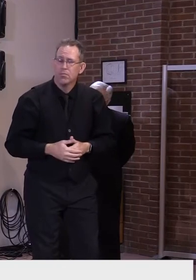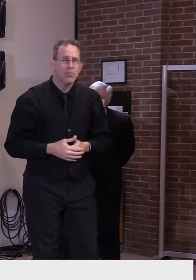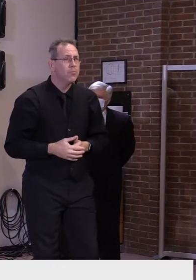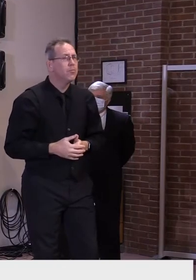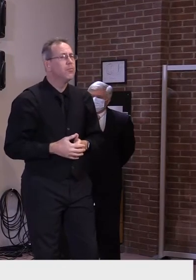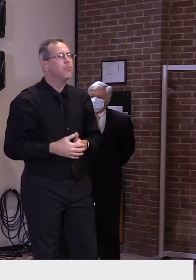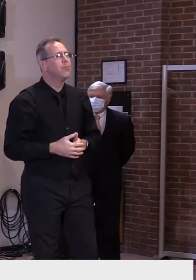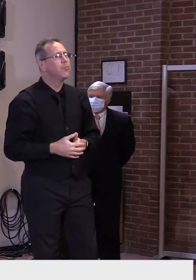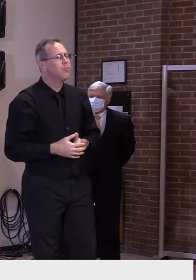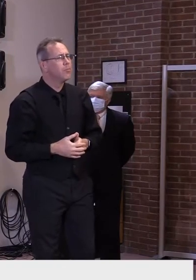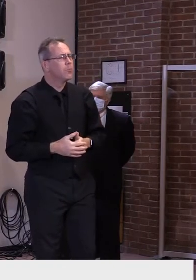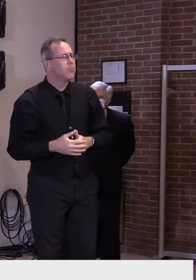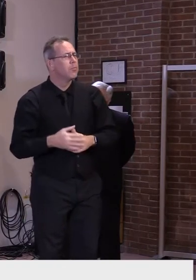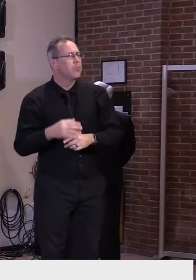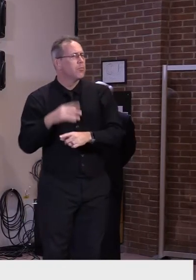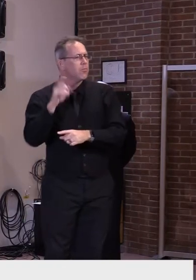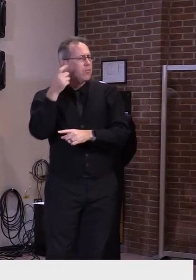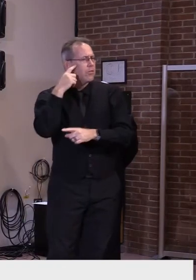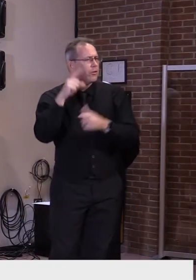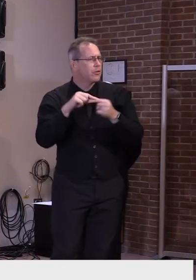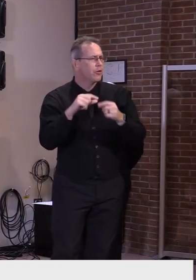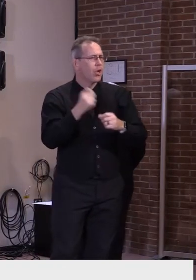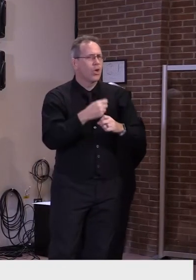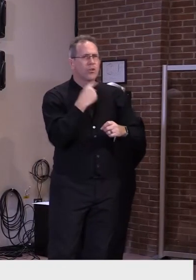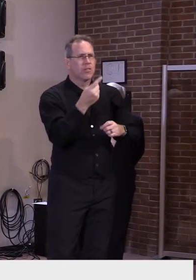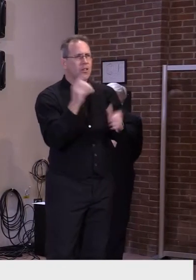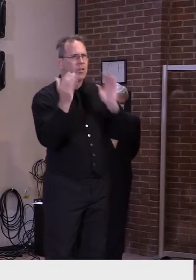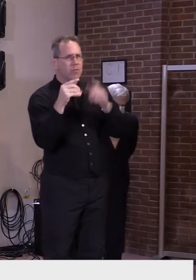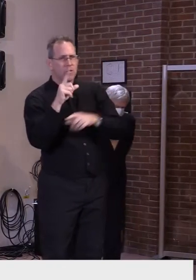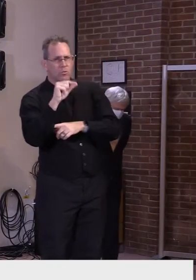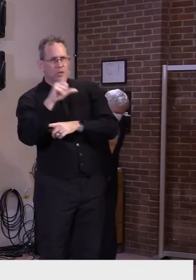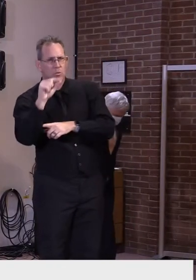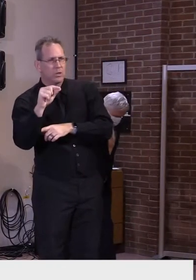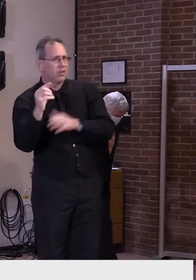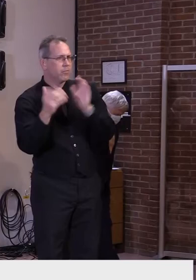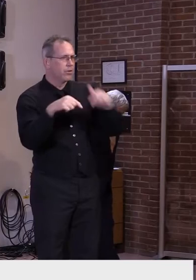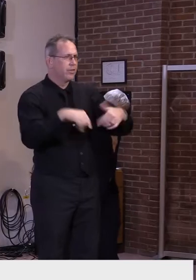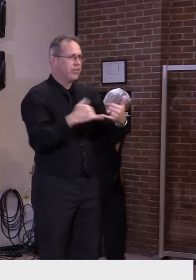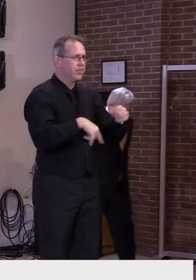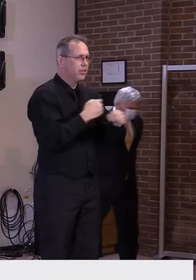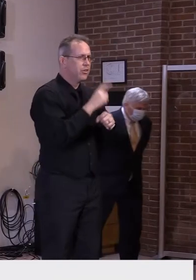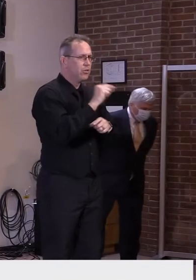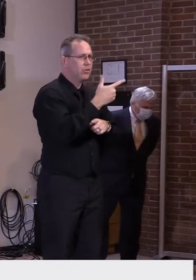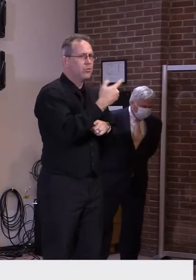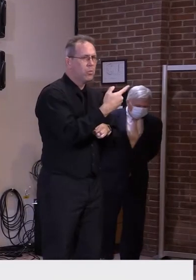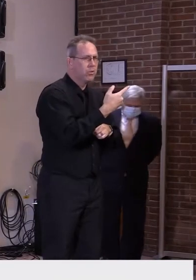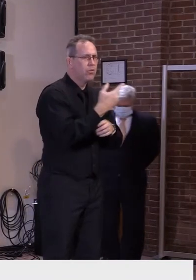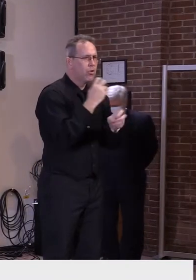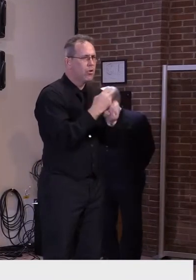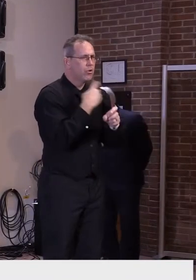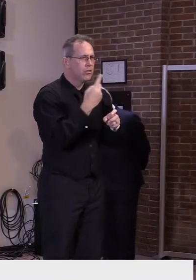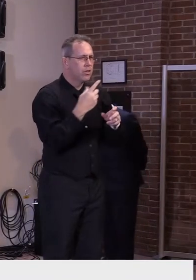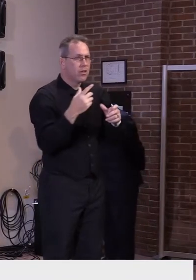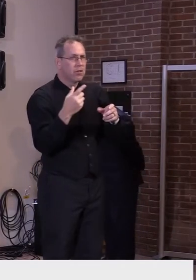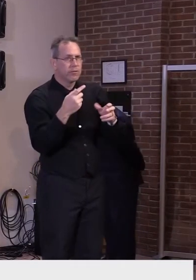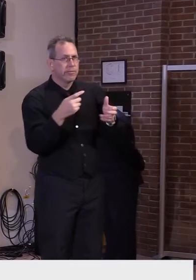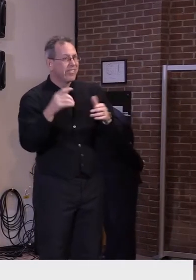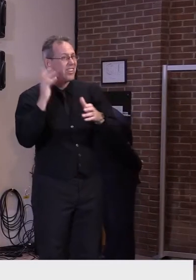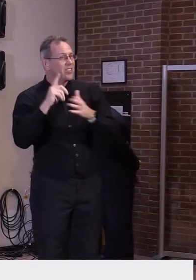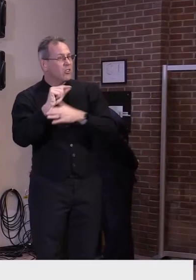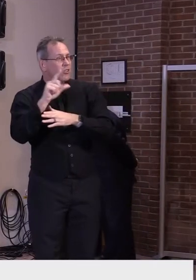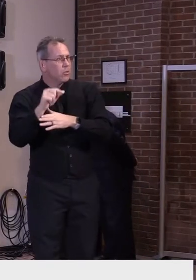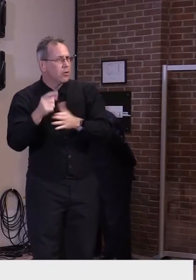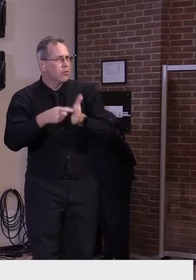We had mandates still in place at that point. But I would also offer